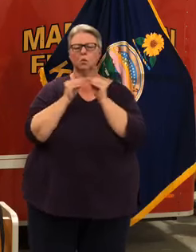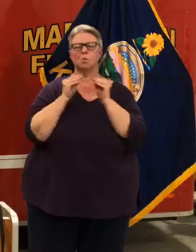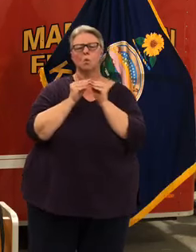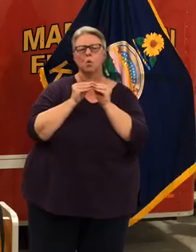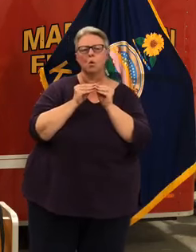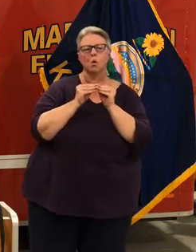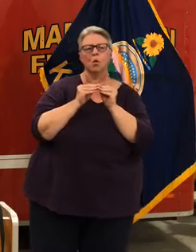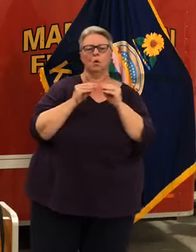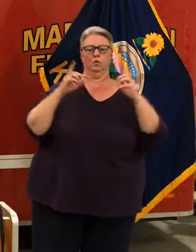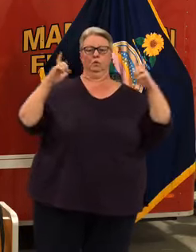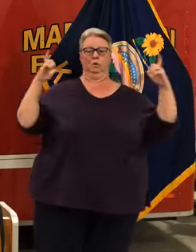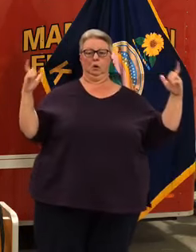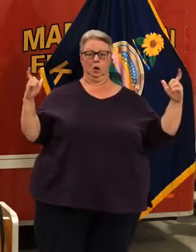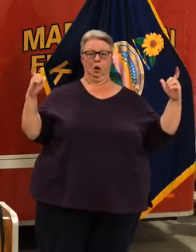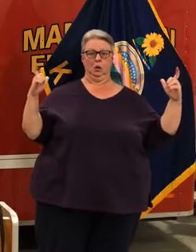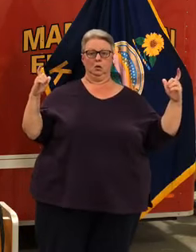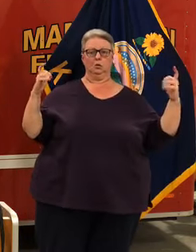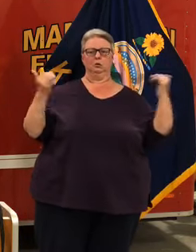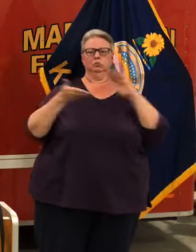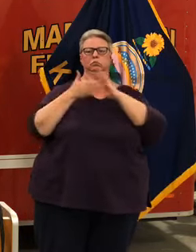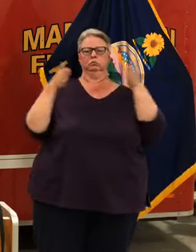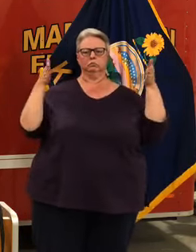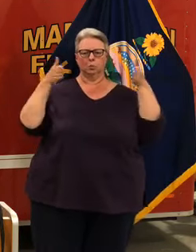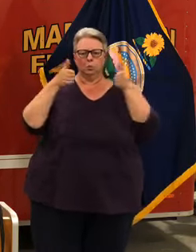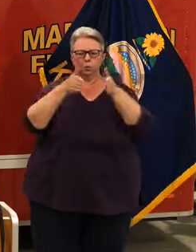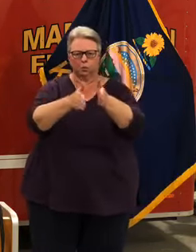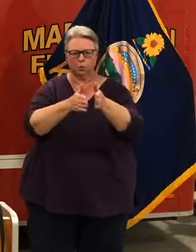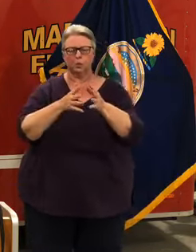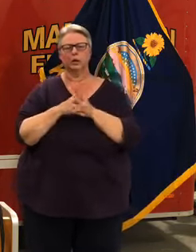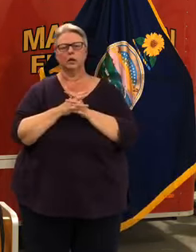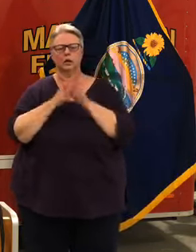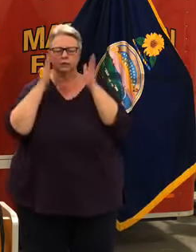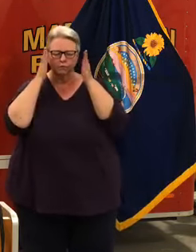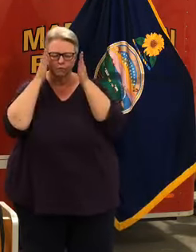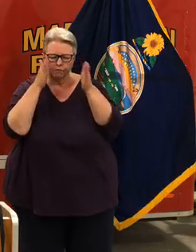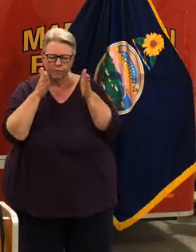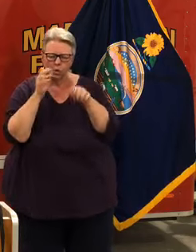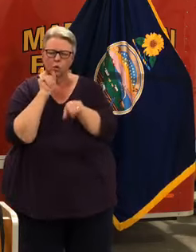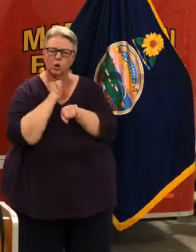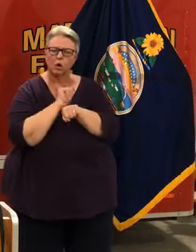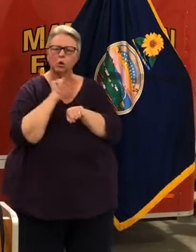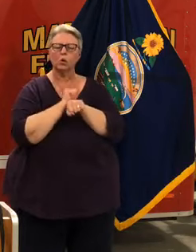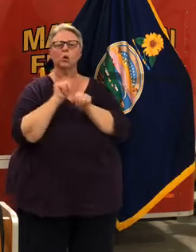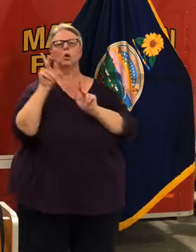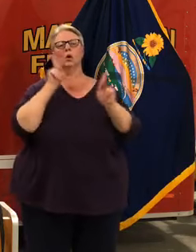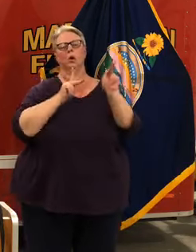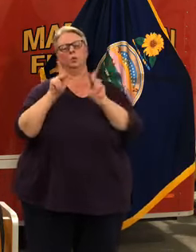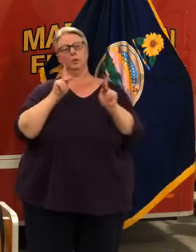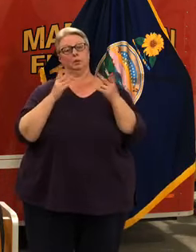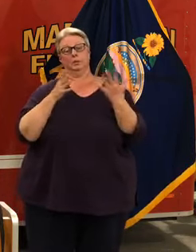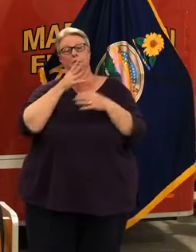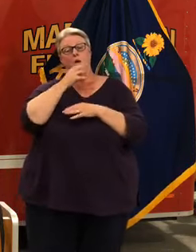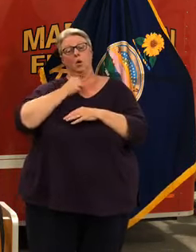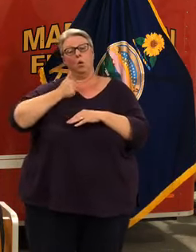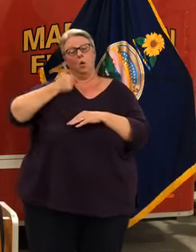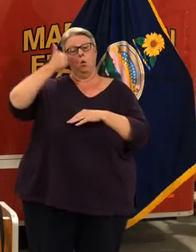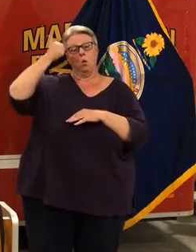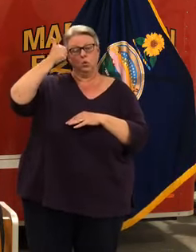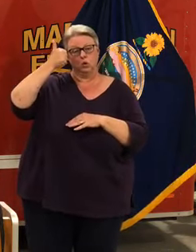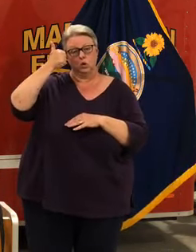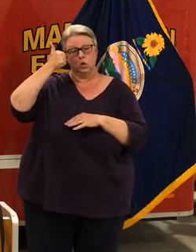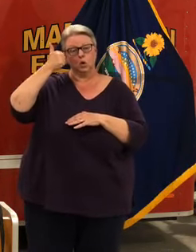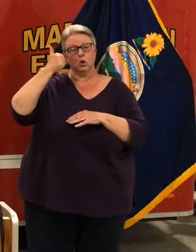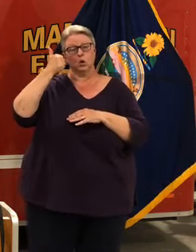from larger to smaller in terms of we're trying to focus our efforts on people that are maybe older, have chronic